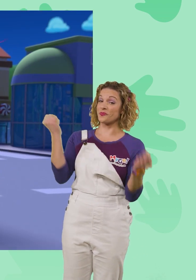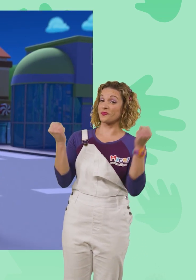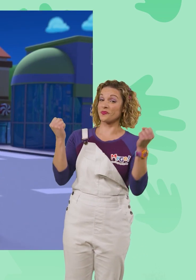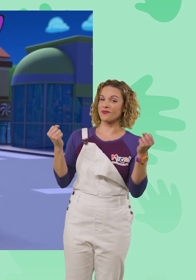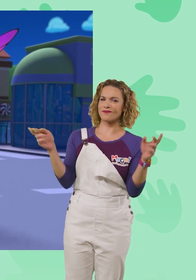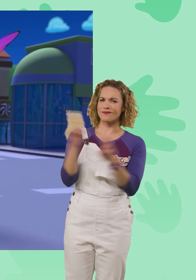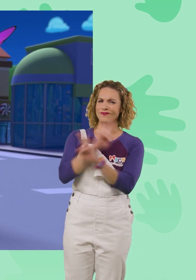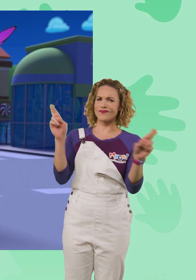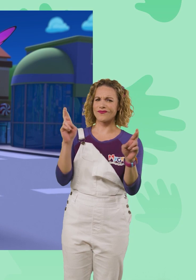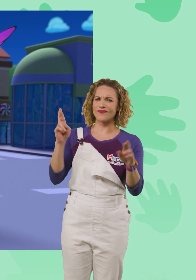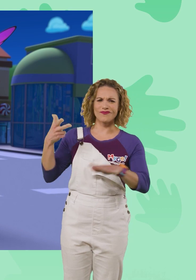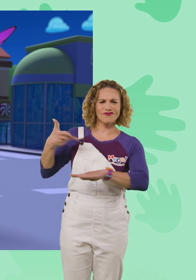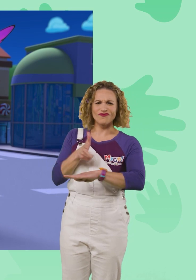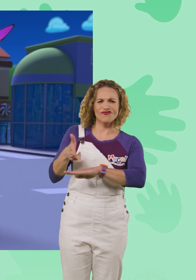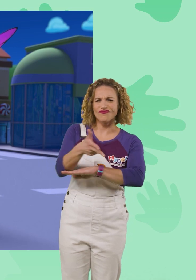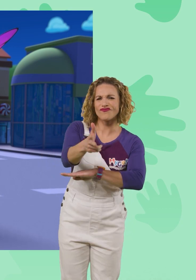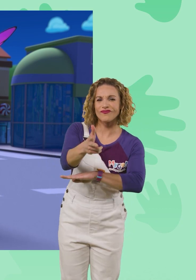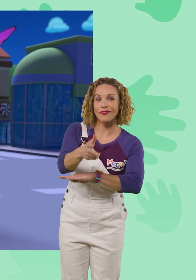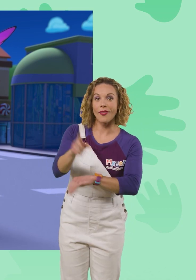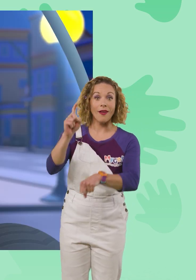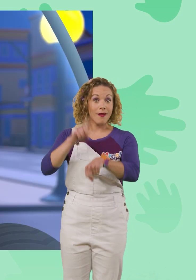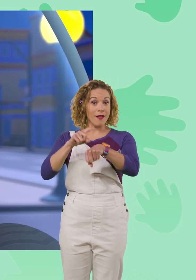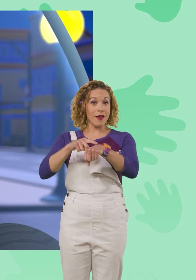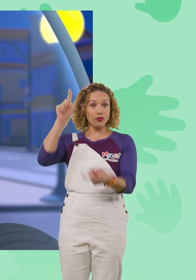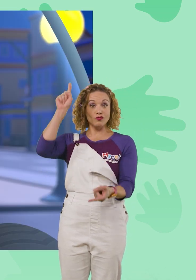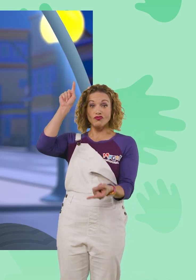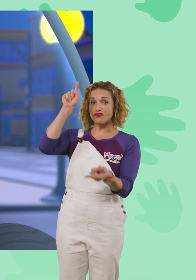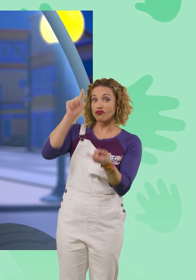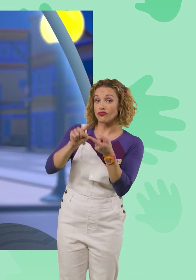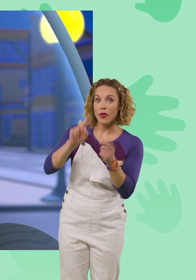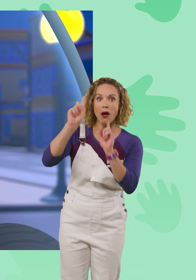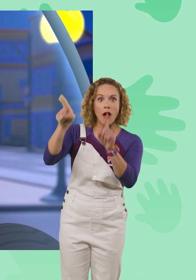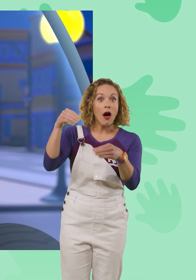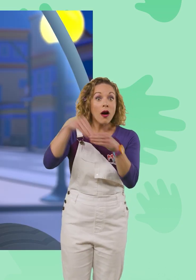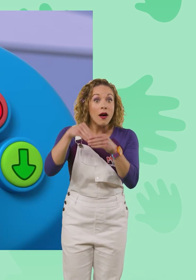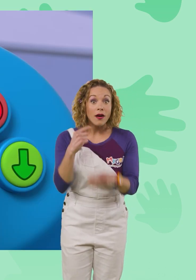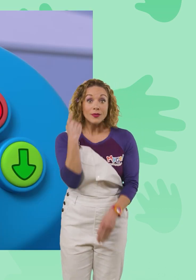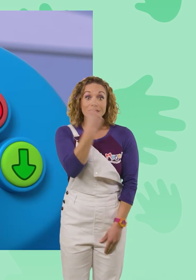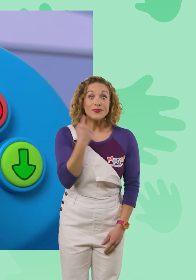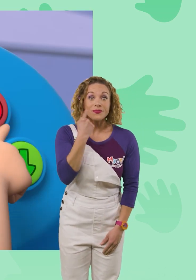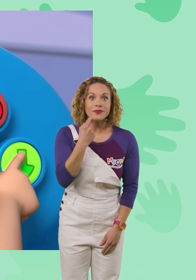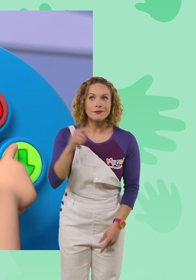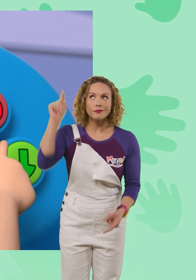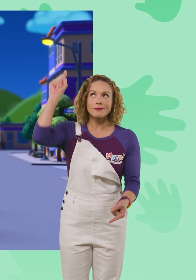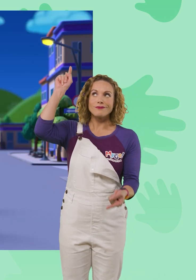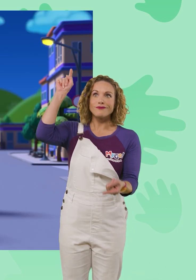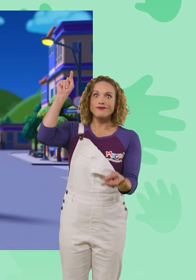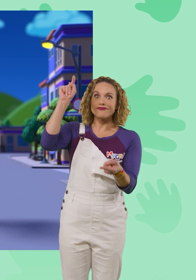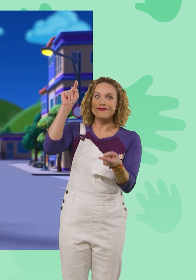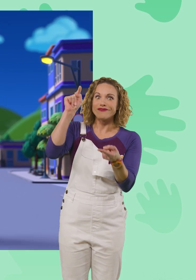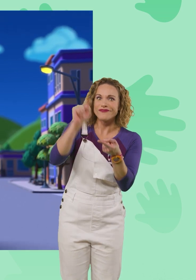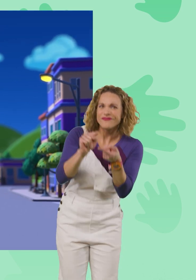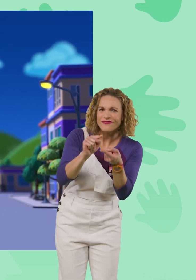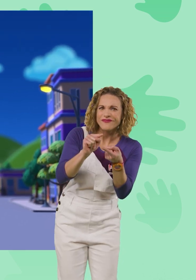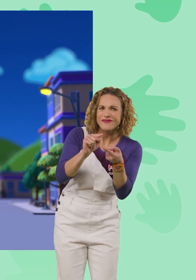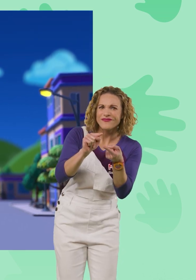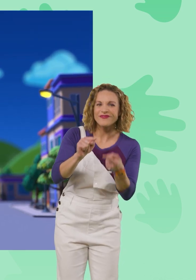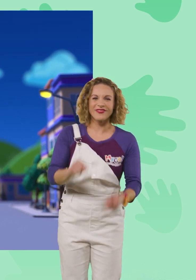The Blippi-mobile is ready for adventure. It's time to shrink down and go into a mouth.